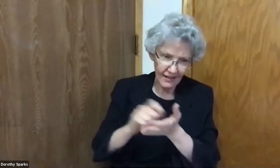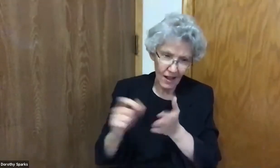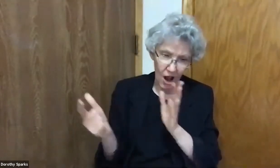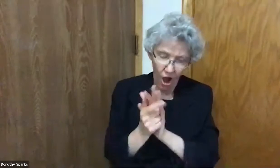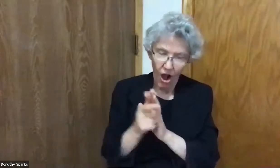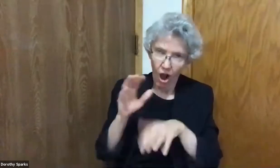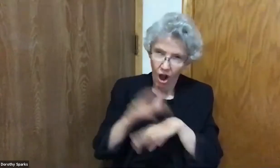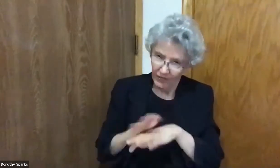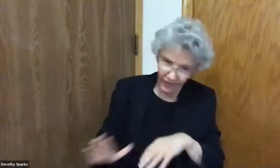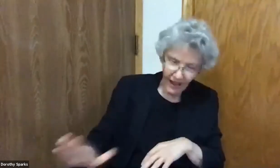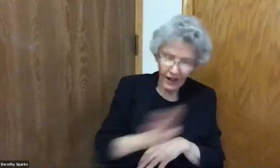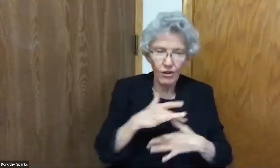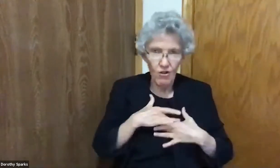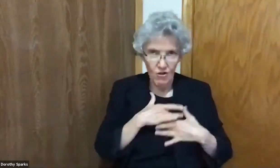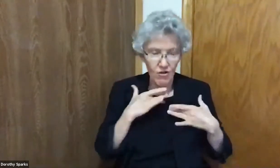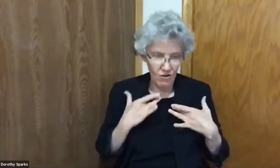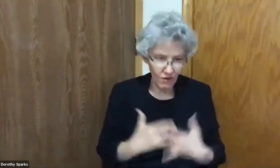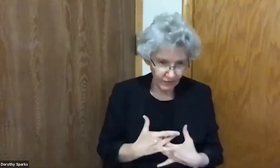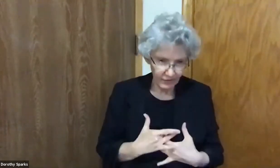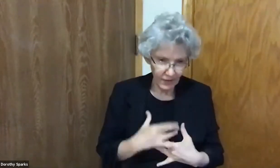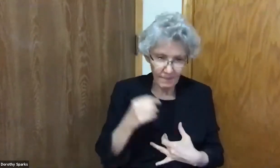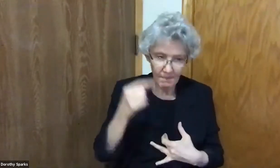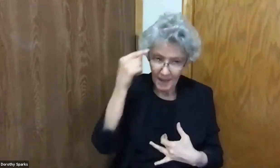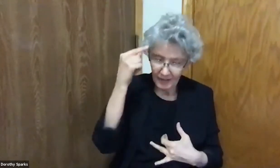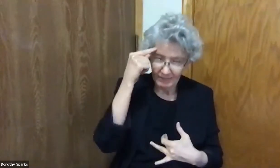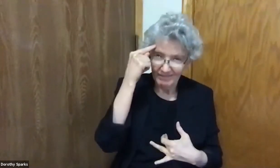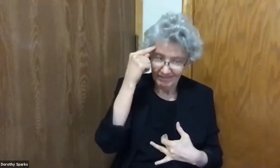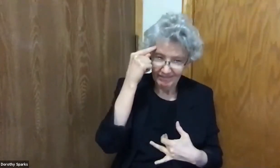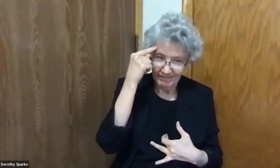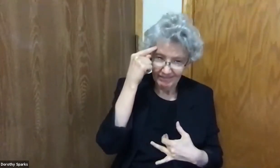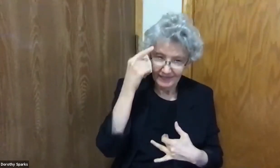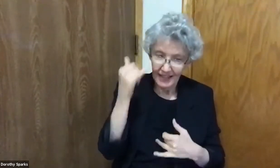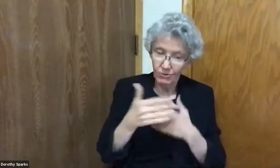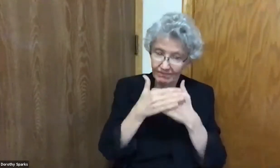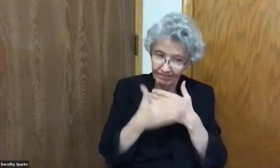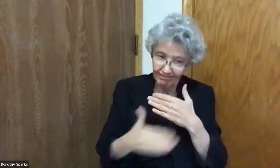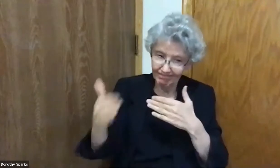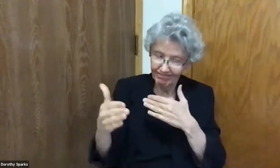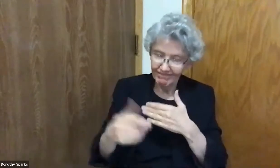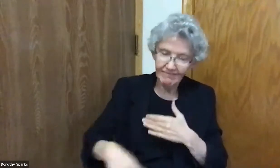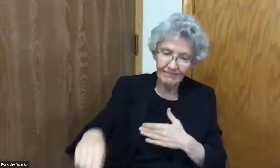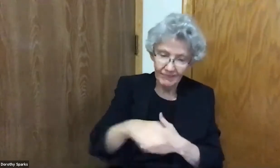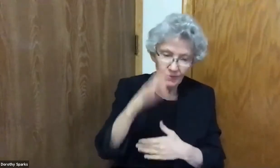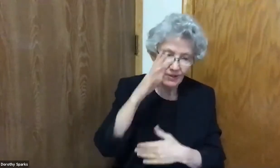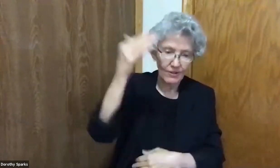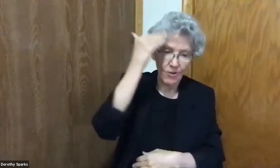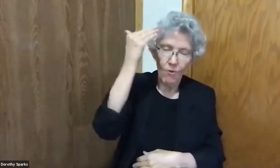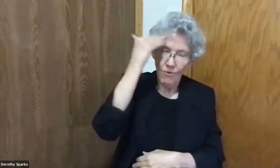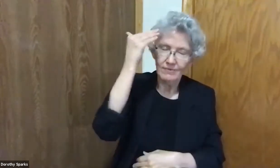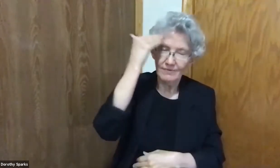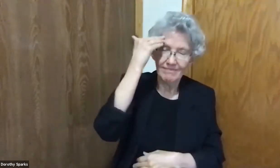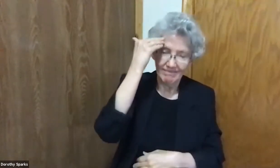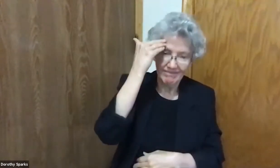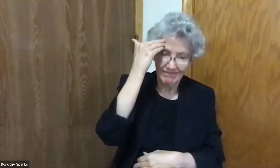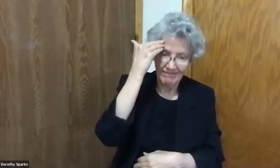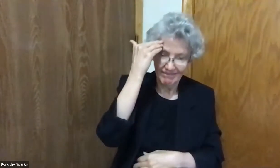Here is the new agreement that I, the Lord, will make with the people of Israel. I will write my laws